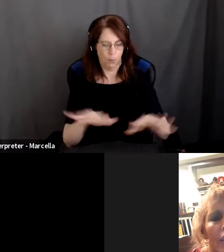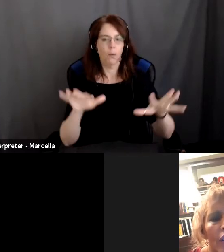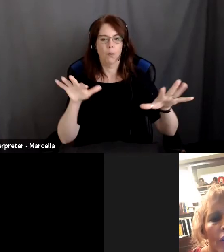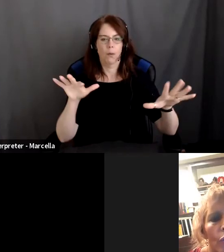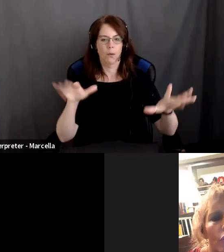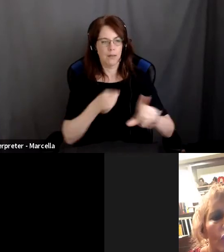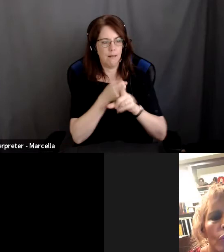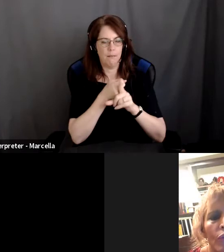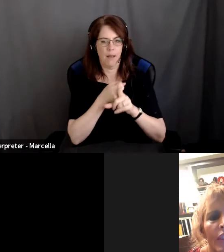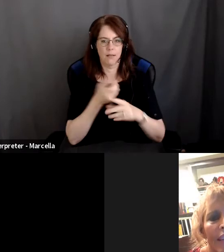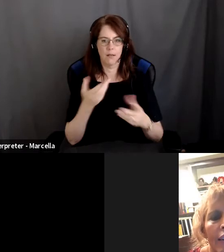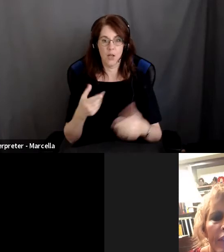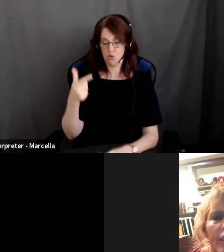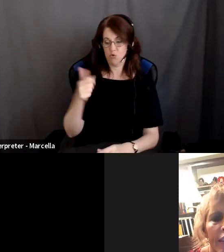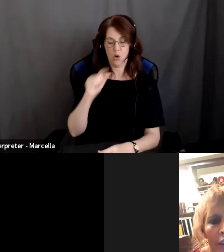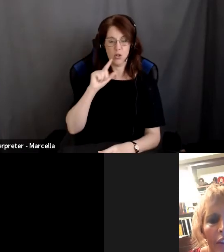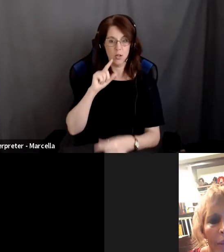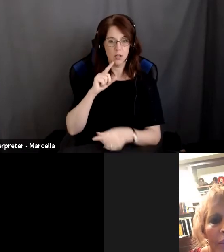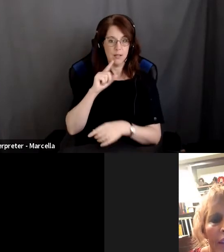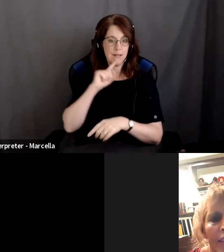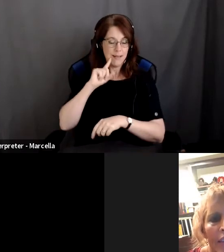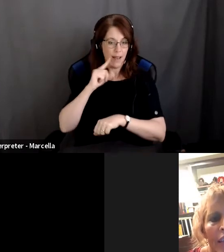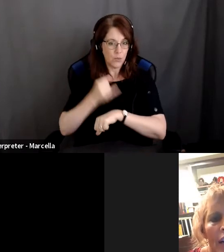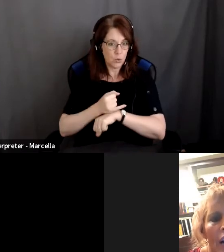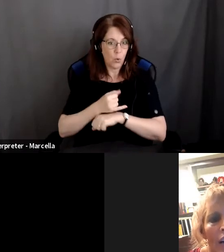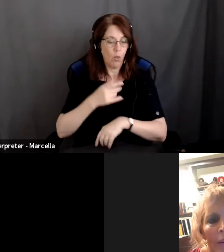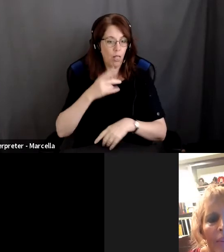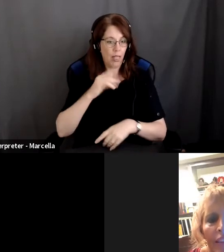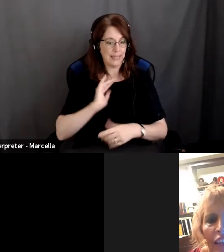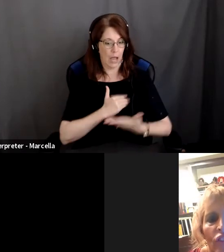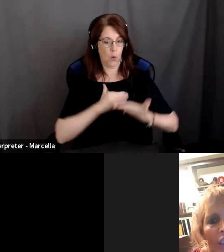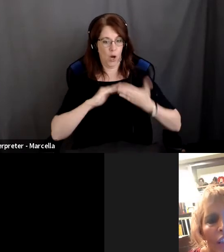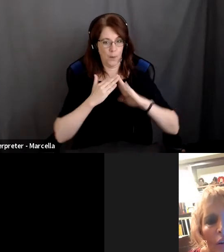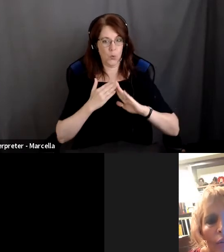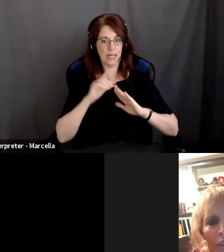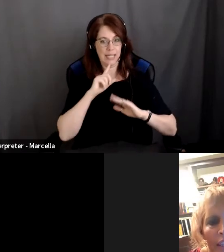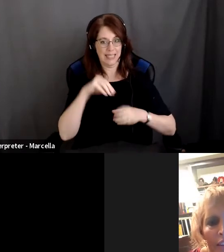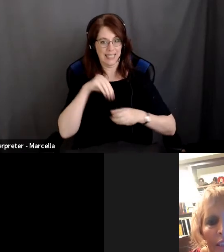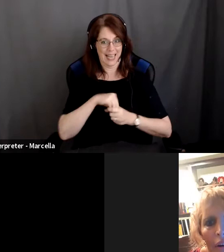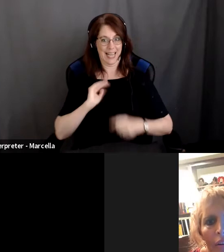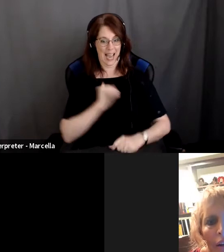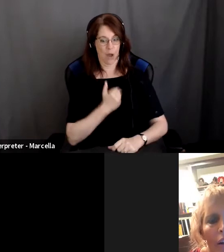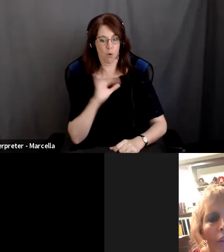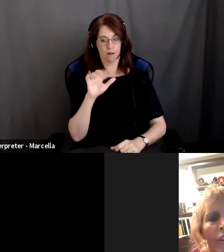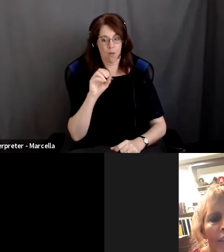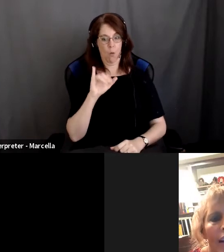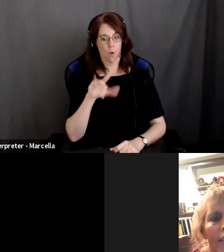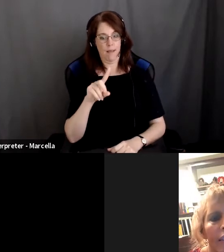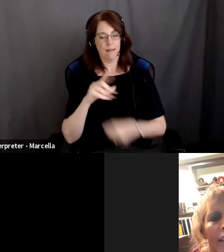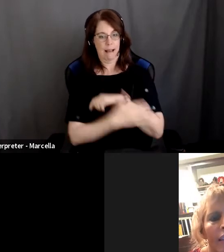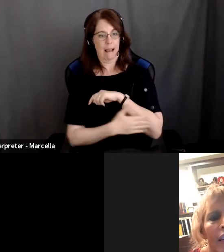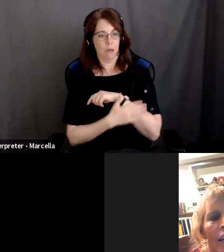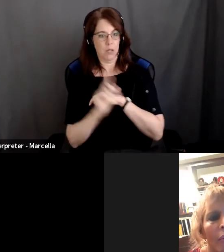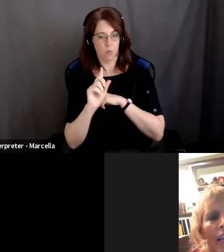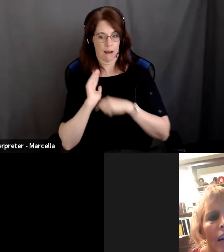have the Georgia School for the Deaf that is in our community. That is that is actually in our Floyd County where our office is